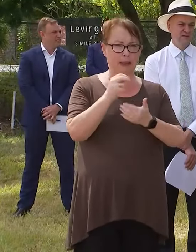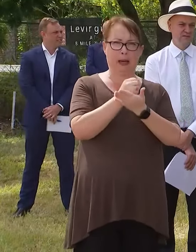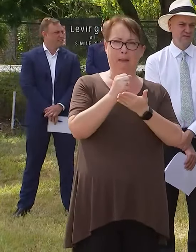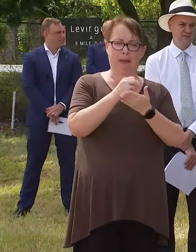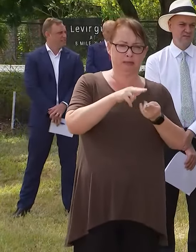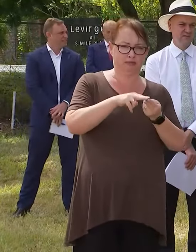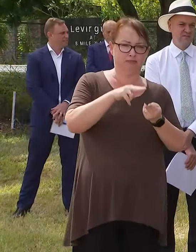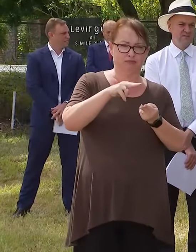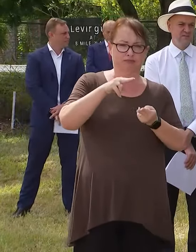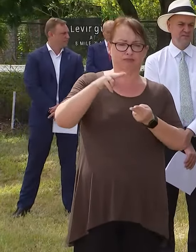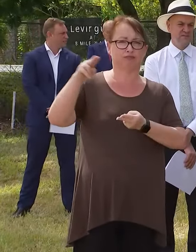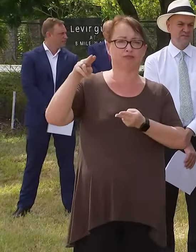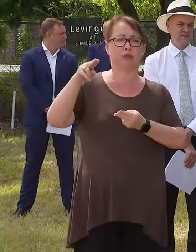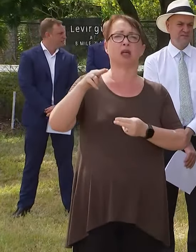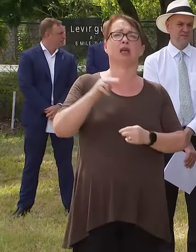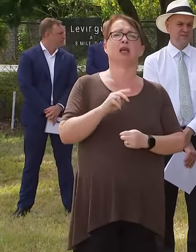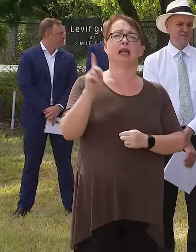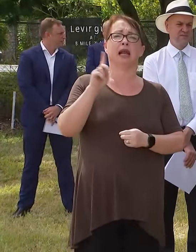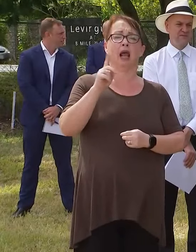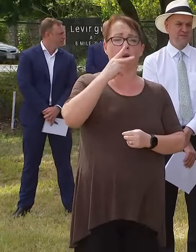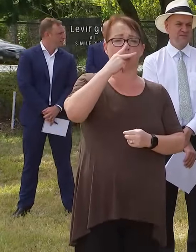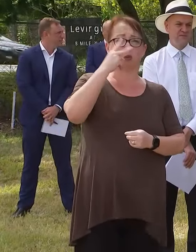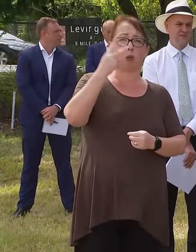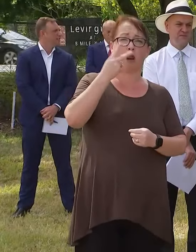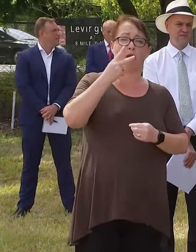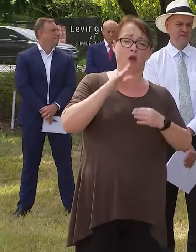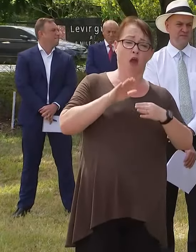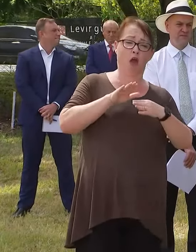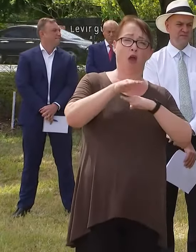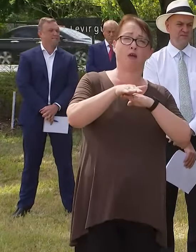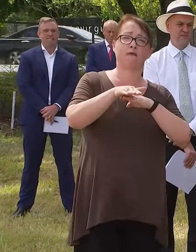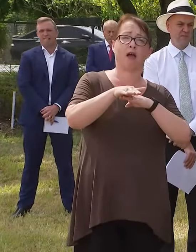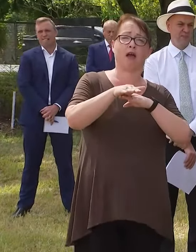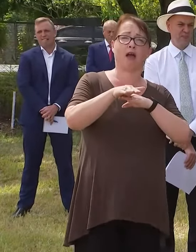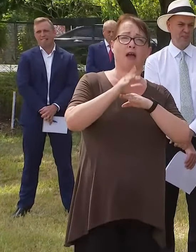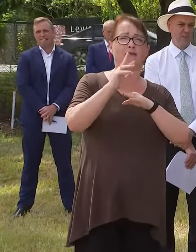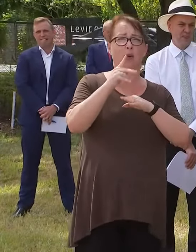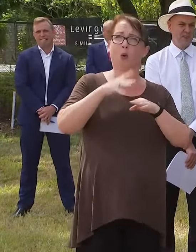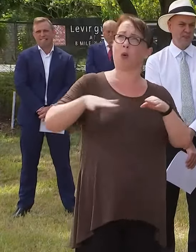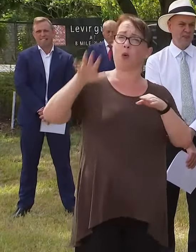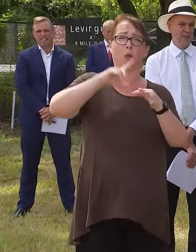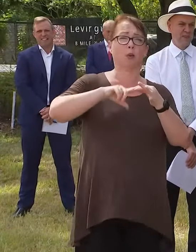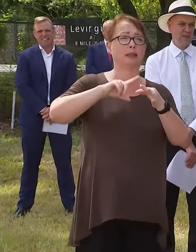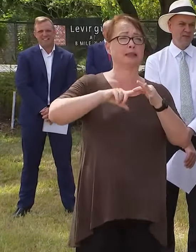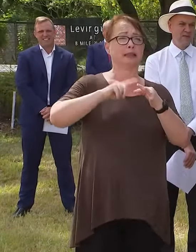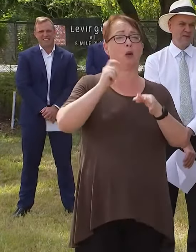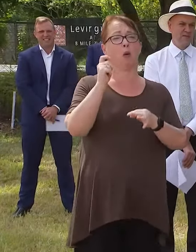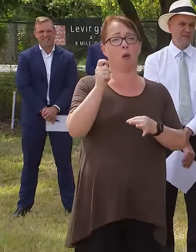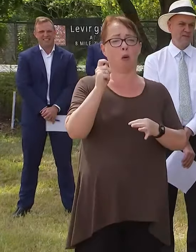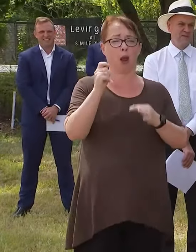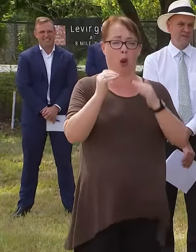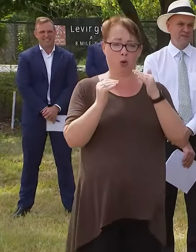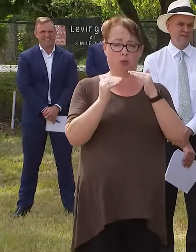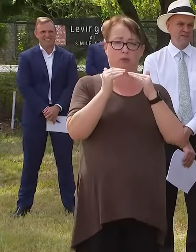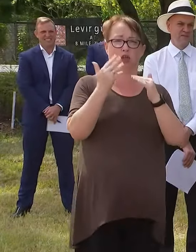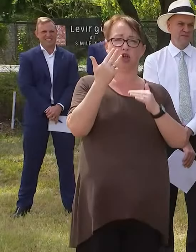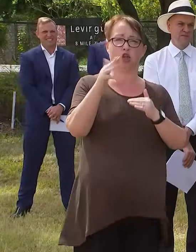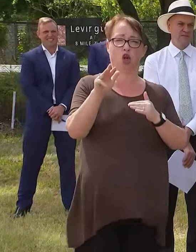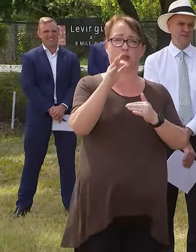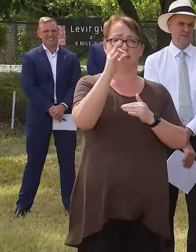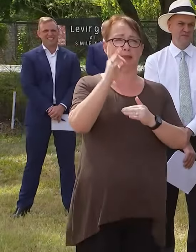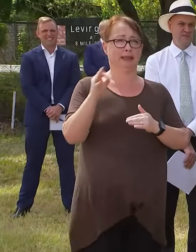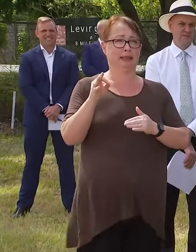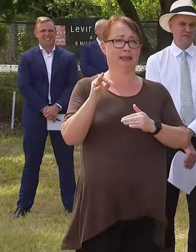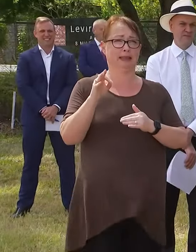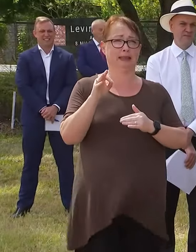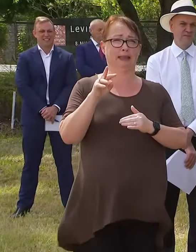our 12-year-old and above for our population here in Queensland is almost at 90% double dose as well, which